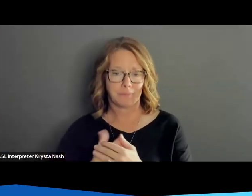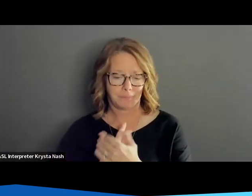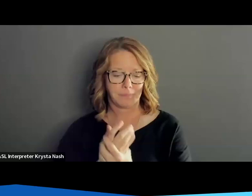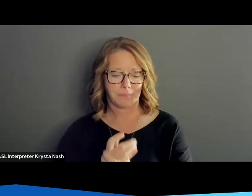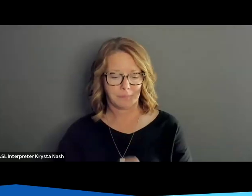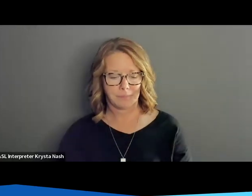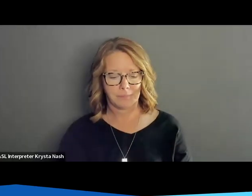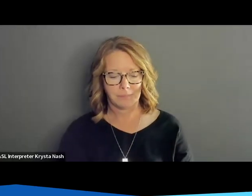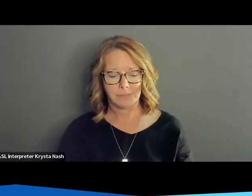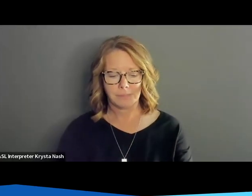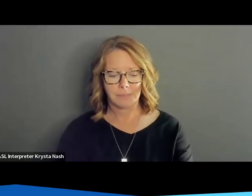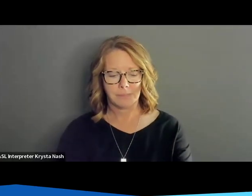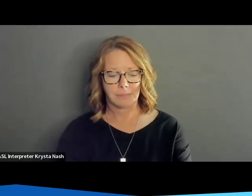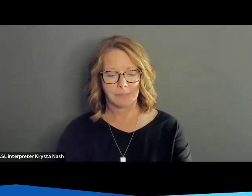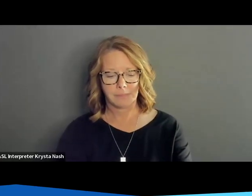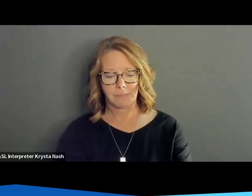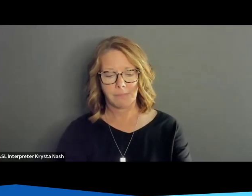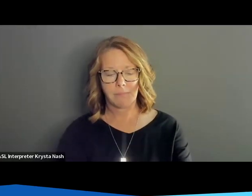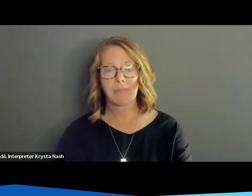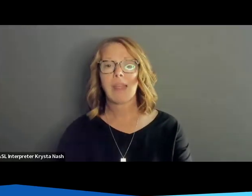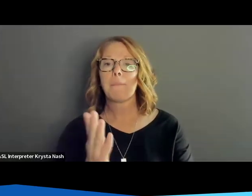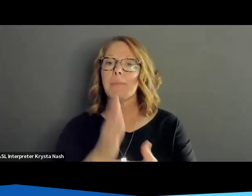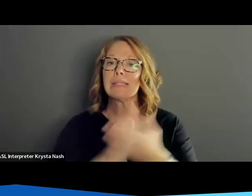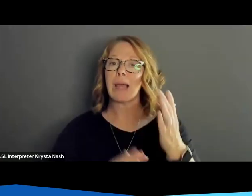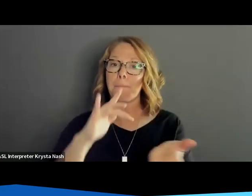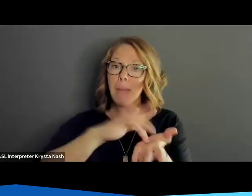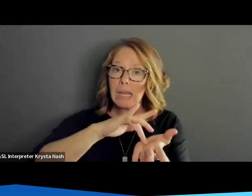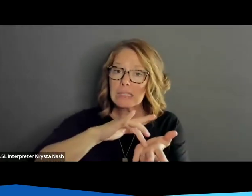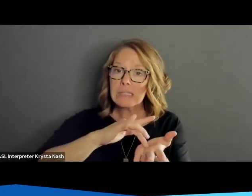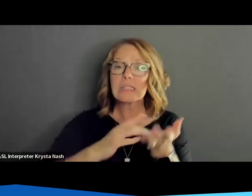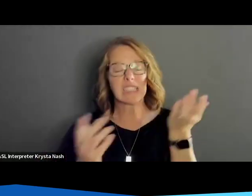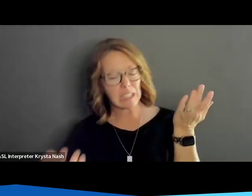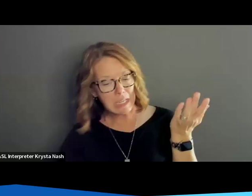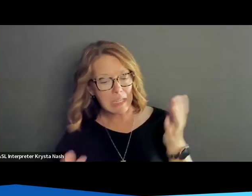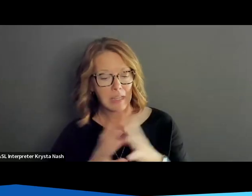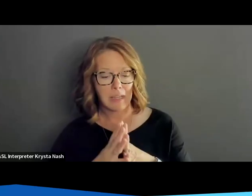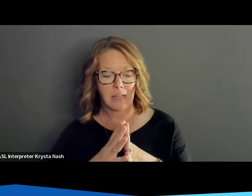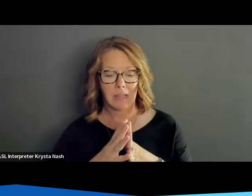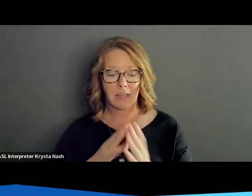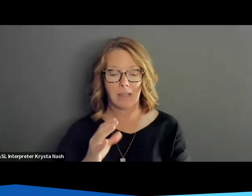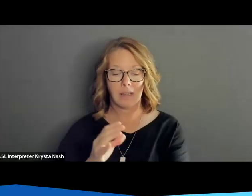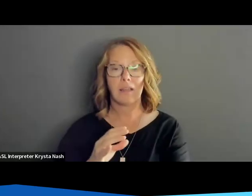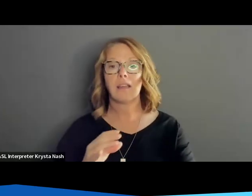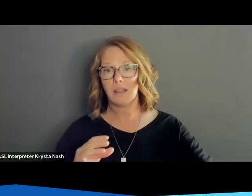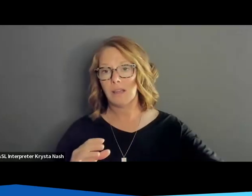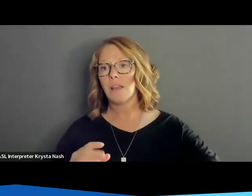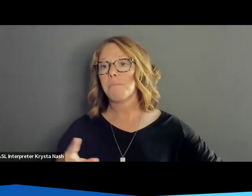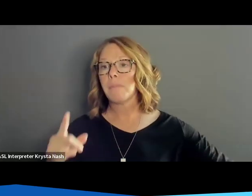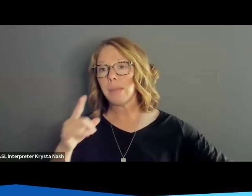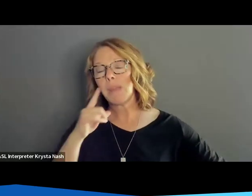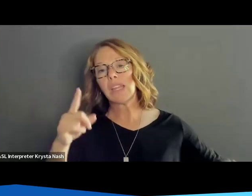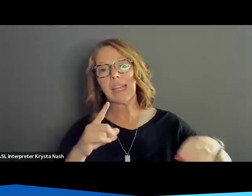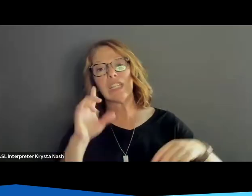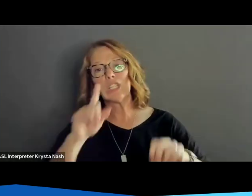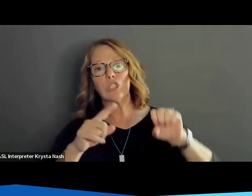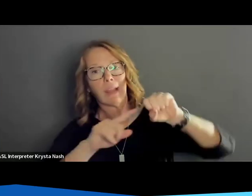treatment for you. There might be some medications. Maybe they need to do a rectal exam to look up there and see